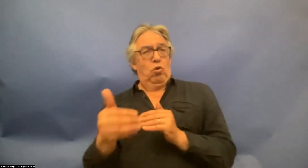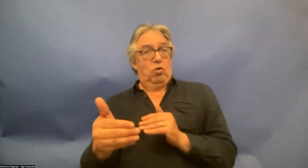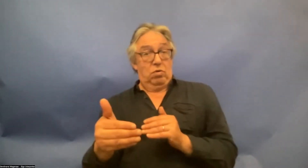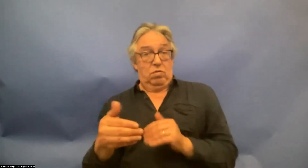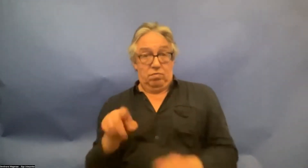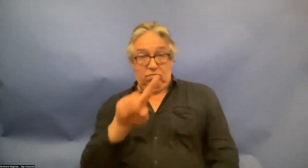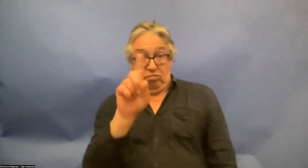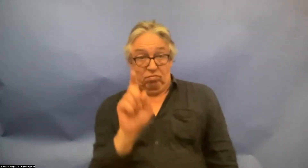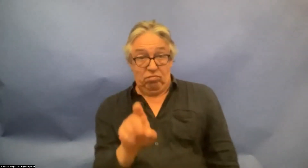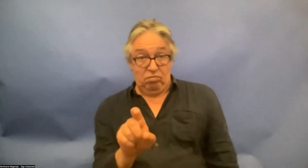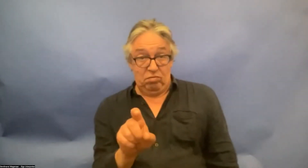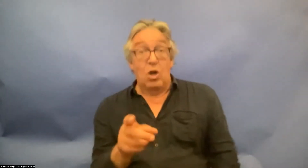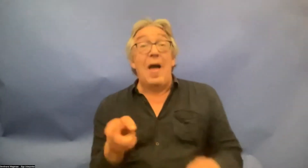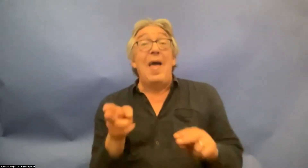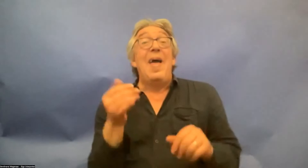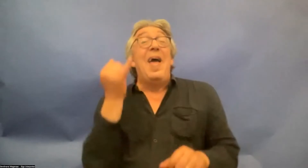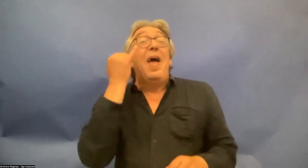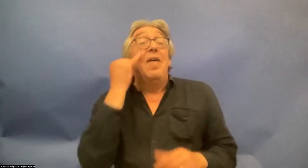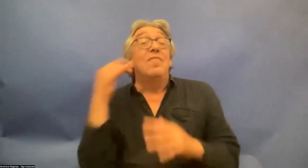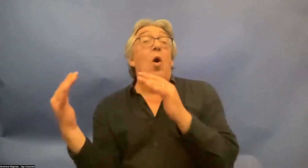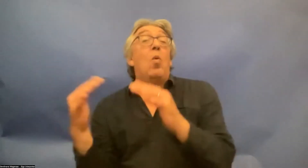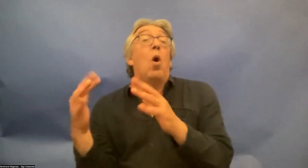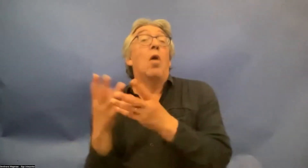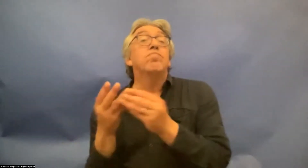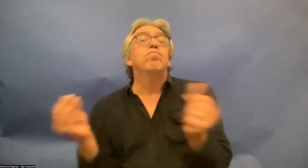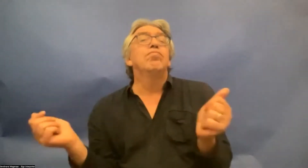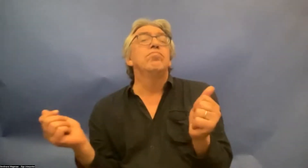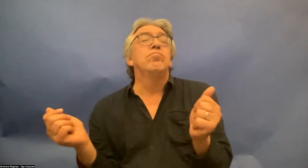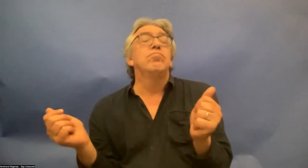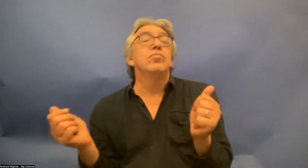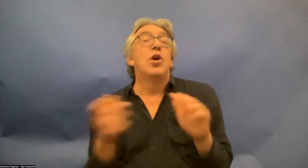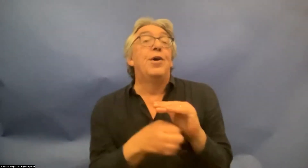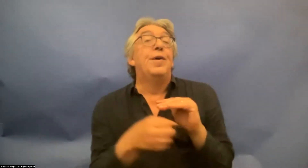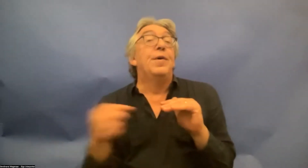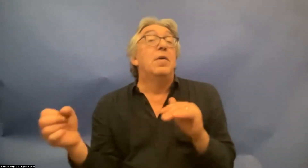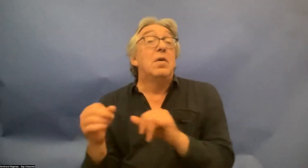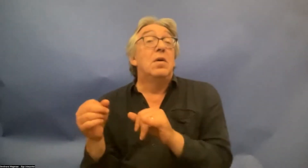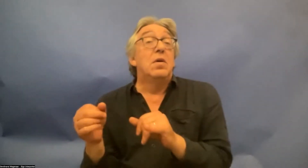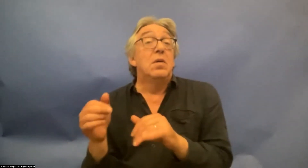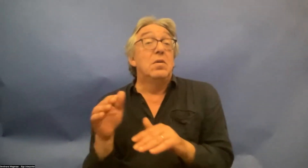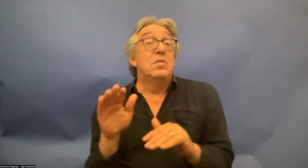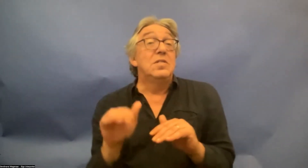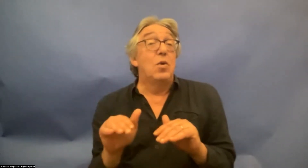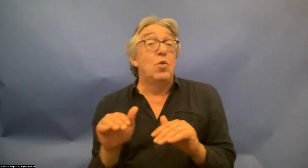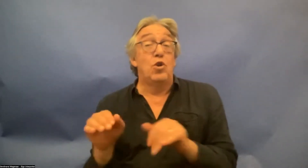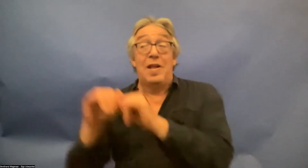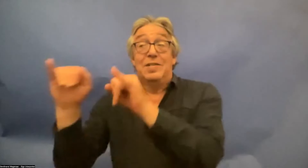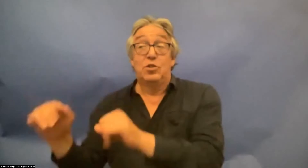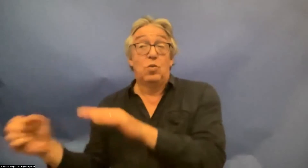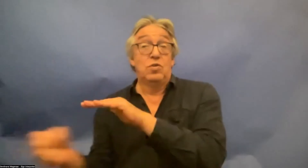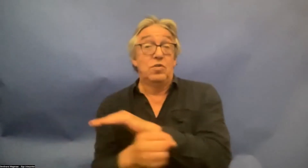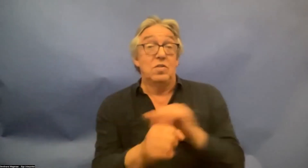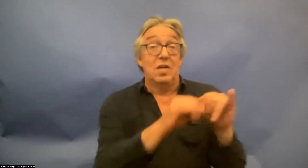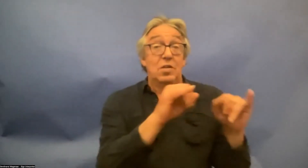yes, which is sad. But well, when it comes to Poland, we think about everything what we do, we think about this as a temporary solution, maybe